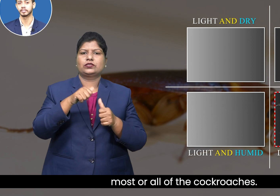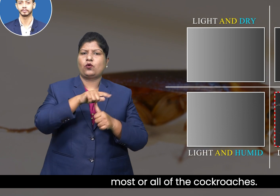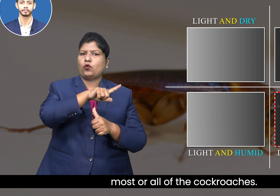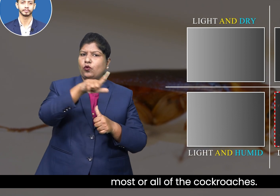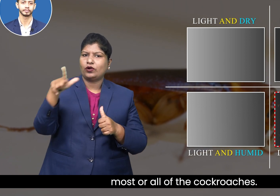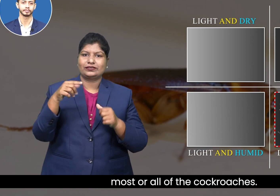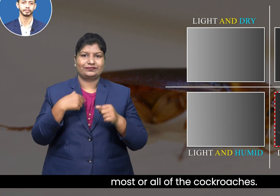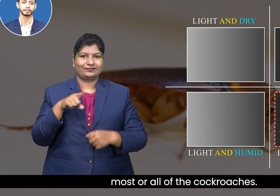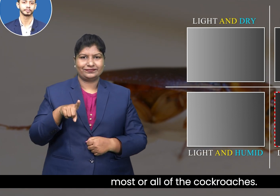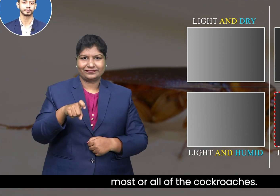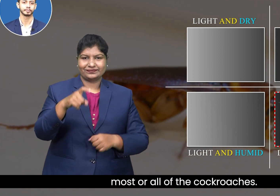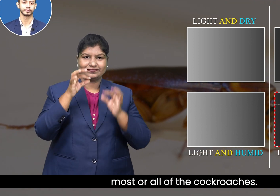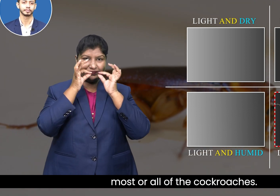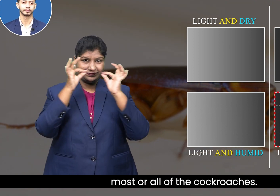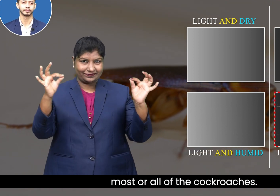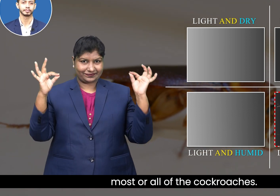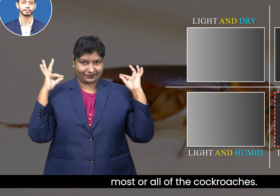cockroaches.